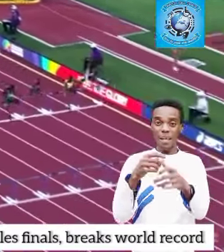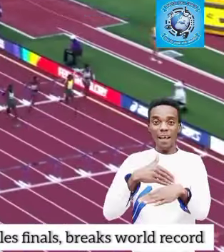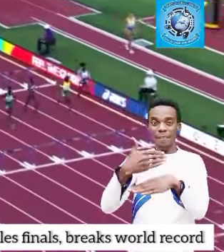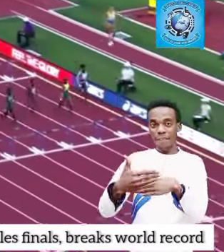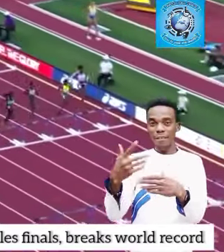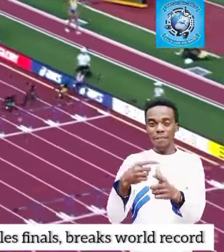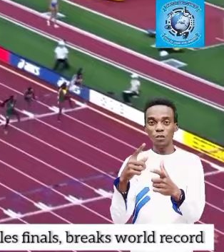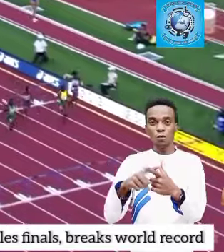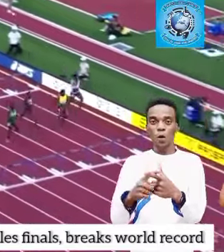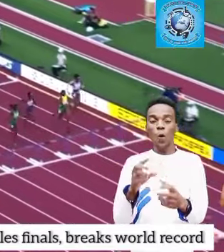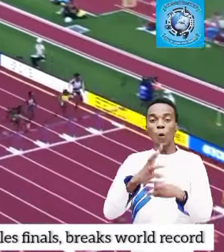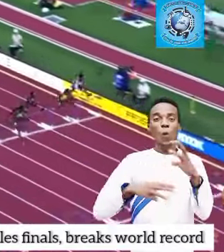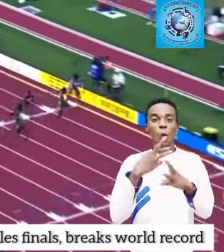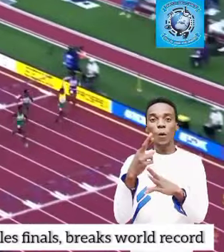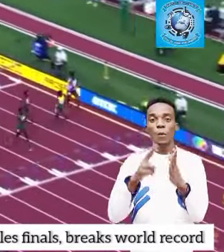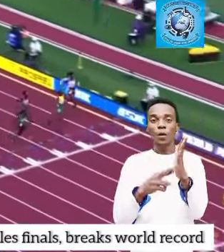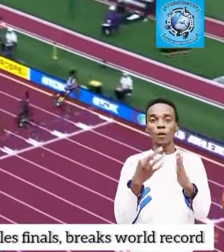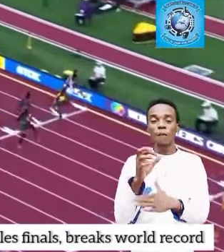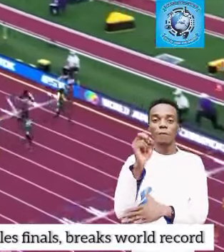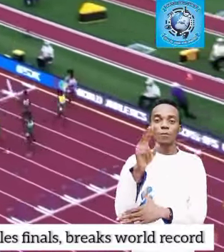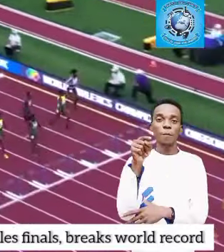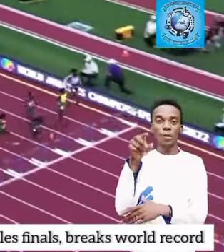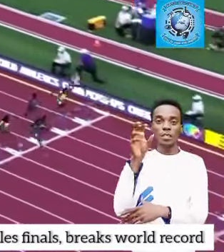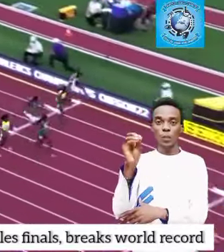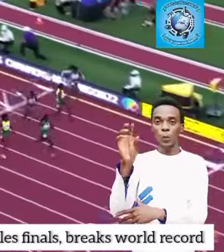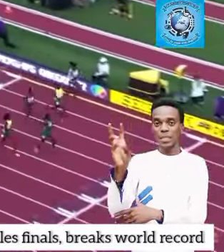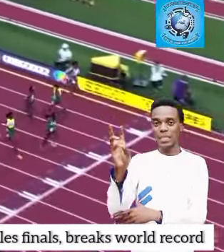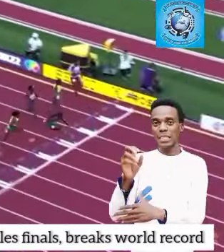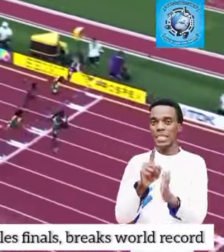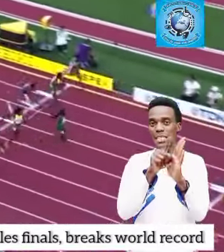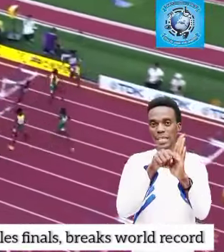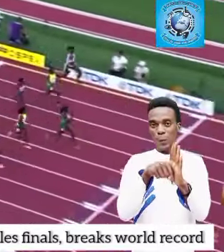world record of 12.06 seconds.